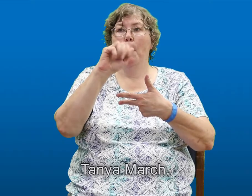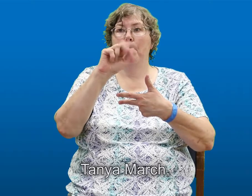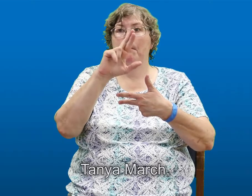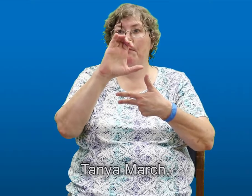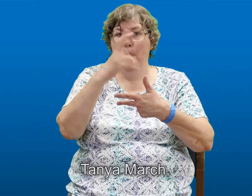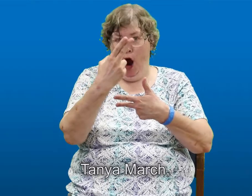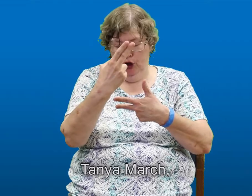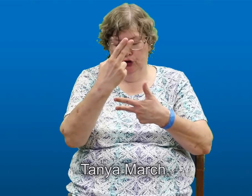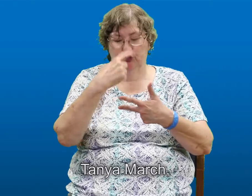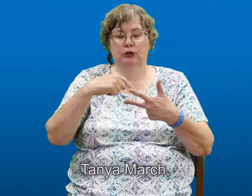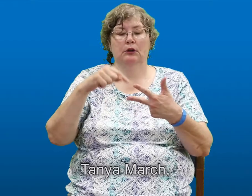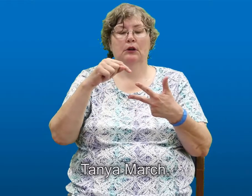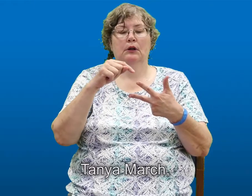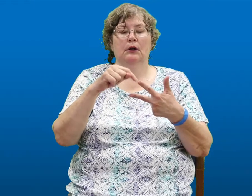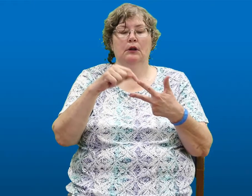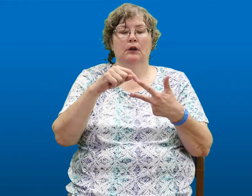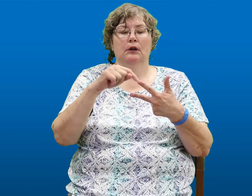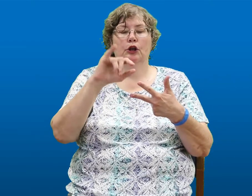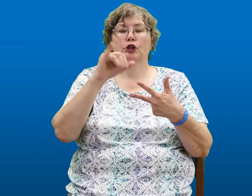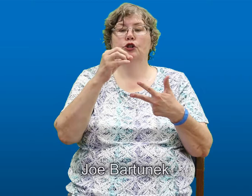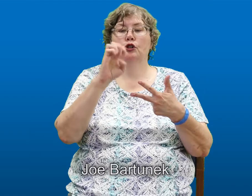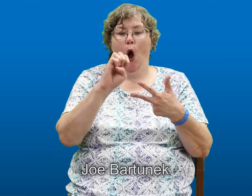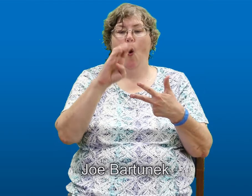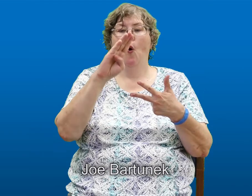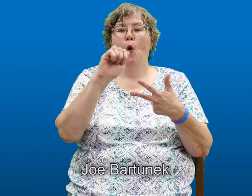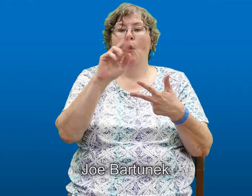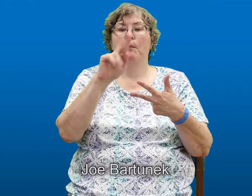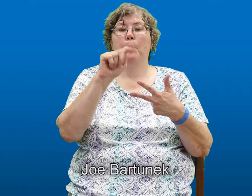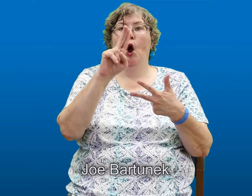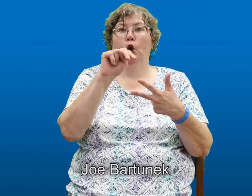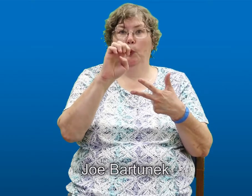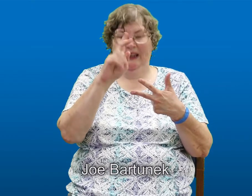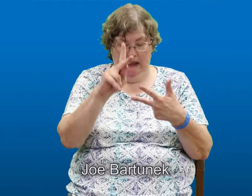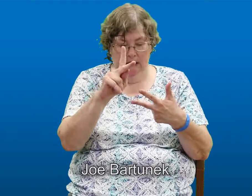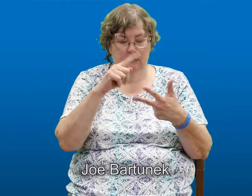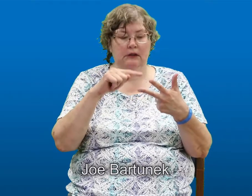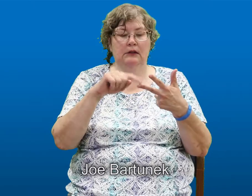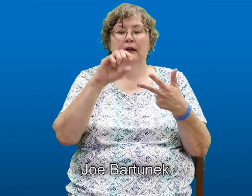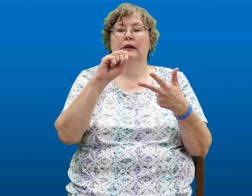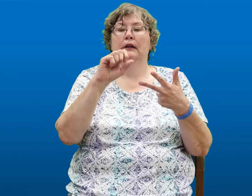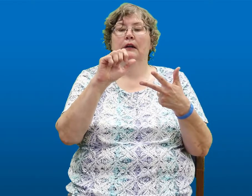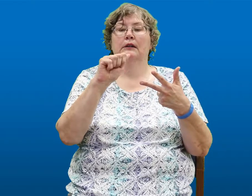Tanya March, and Joe Bartunik, and